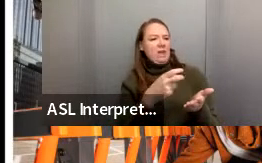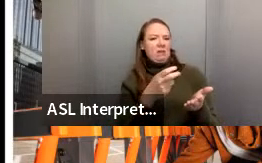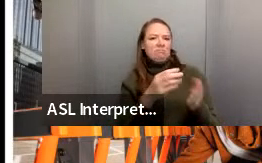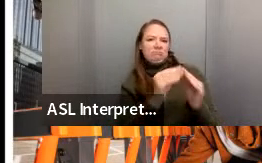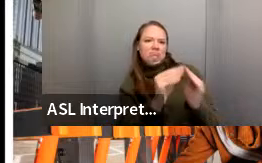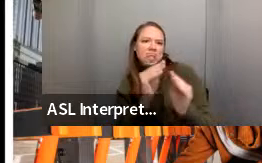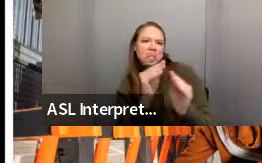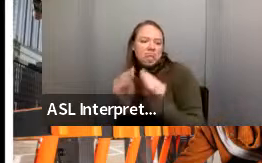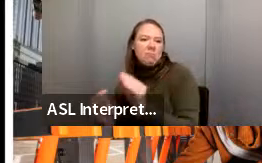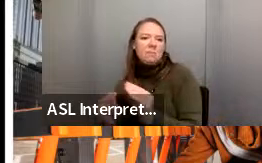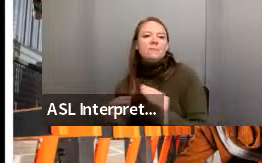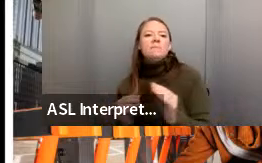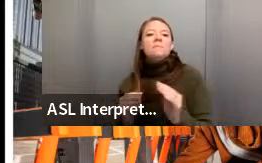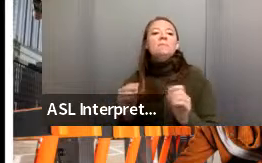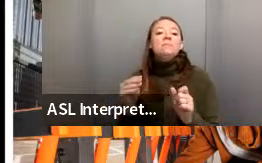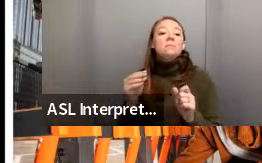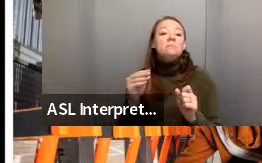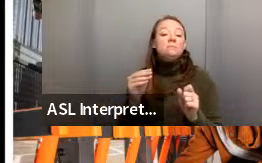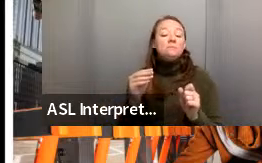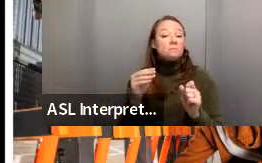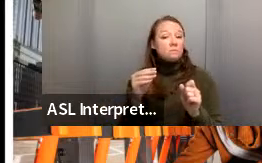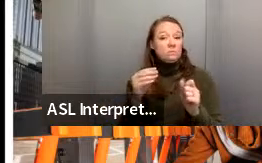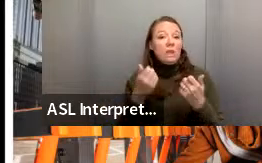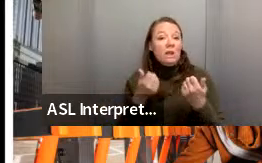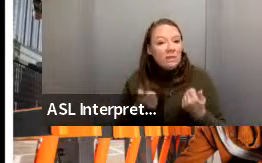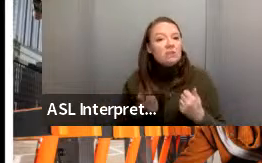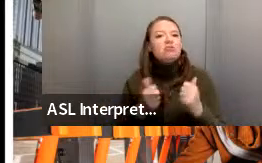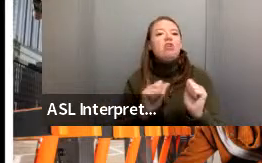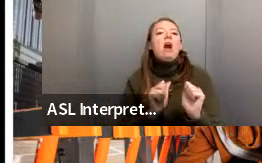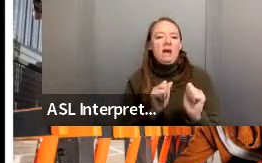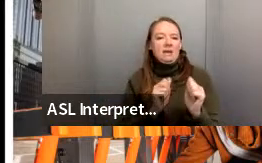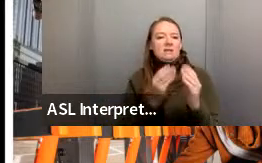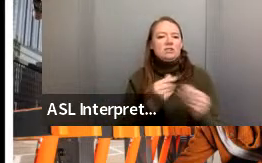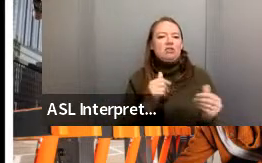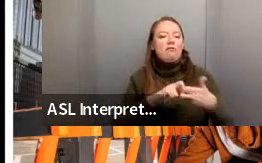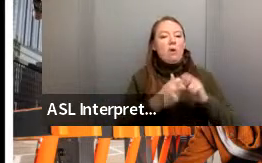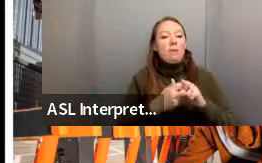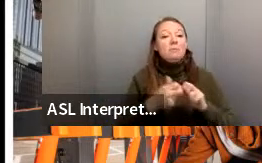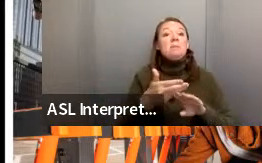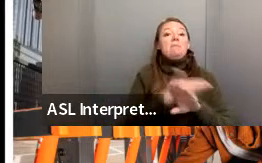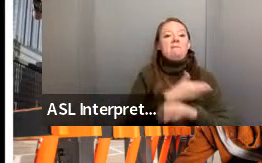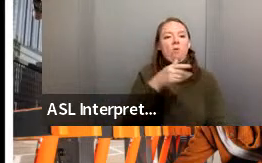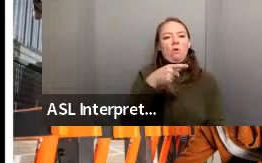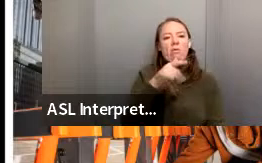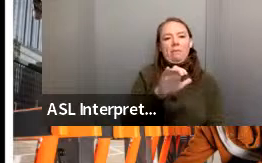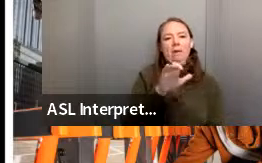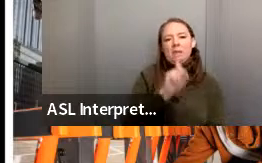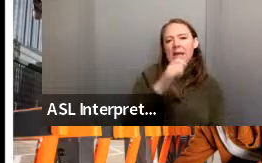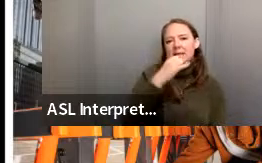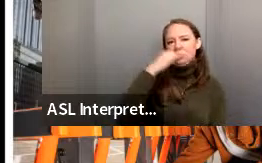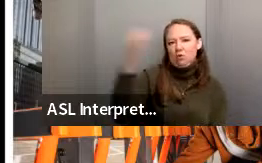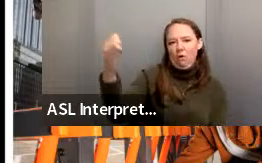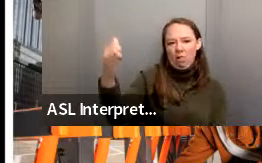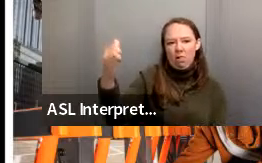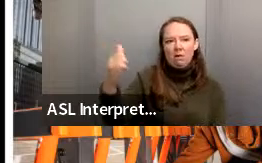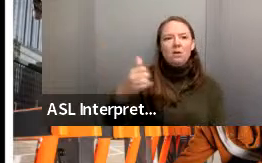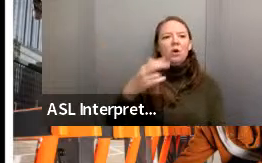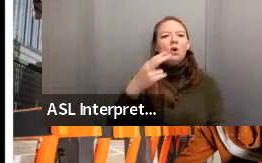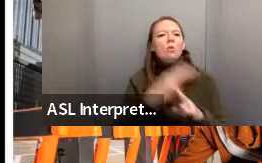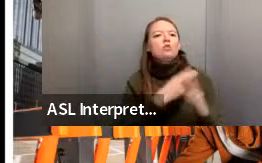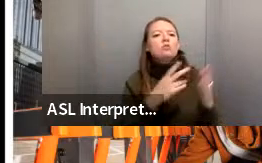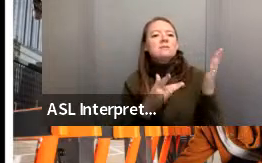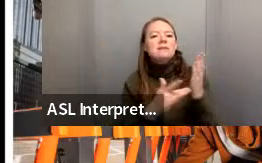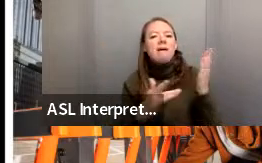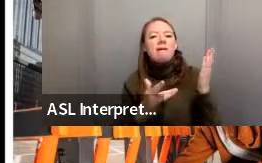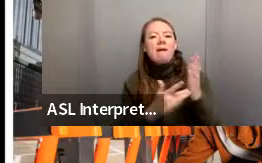strive to resolve any problems before the public is forced to call us about them. We use a combination of technology. We call it